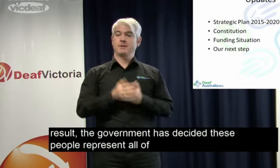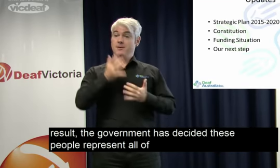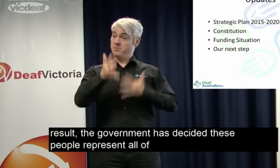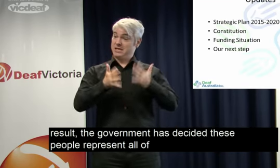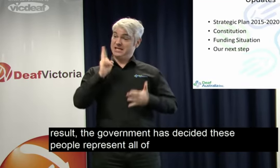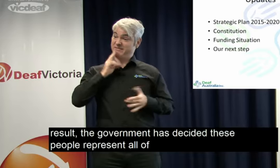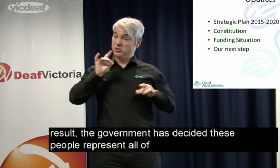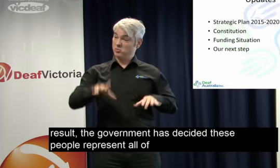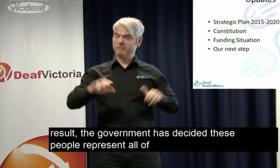in that role.